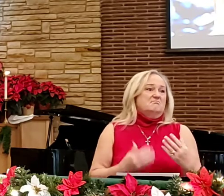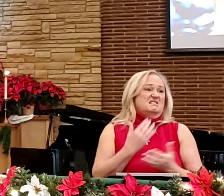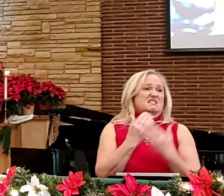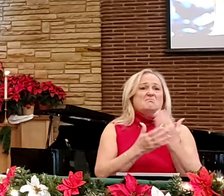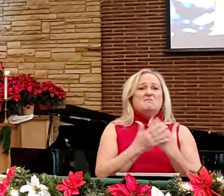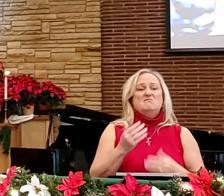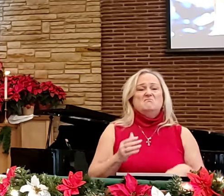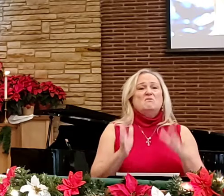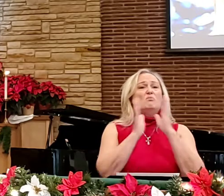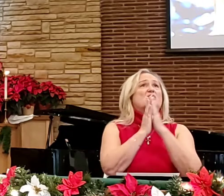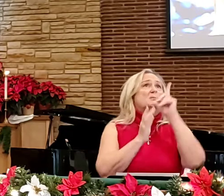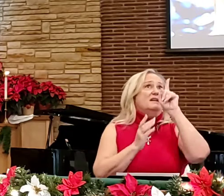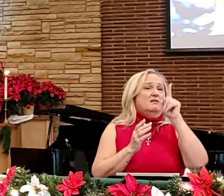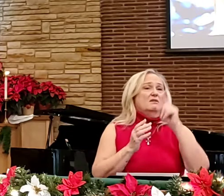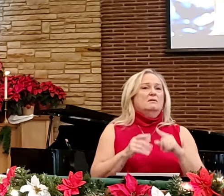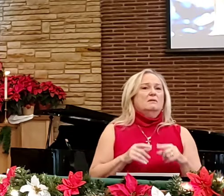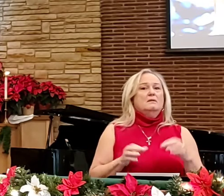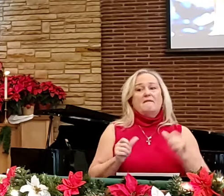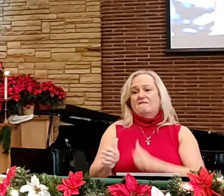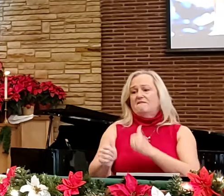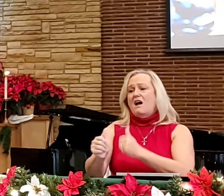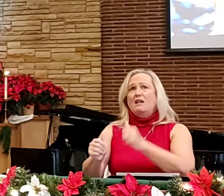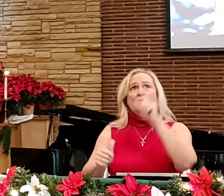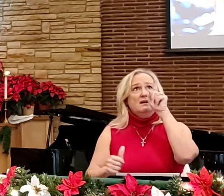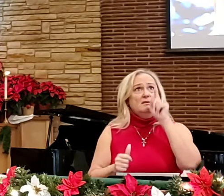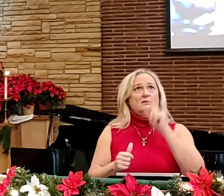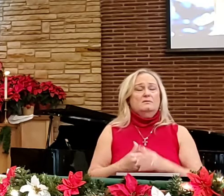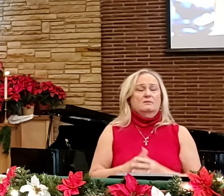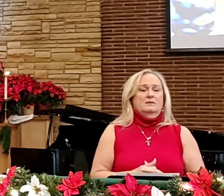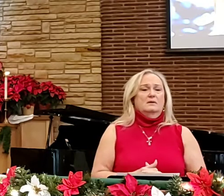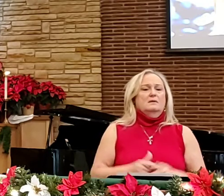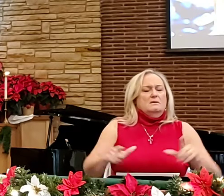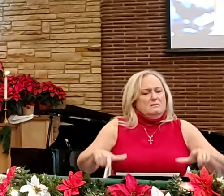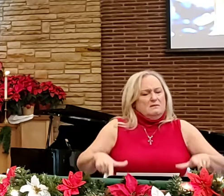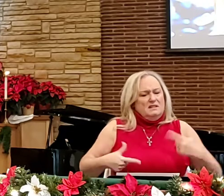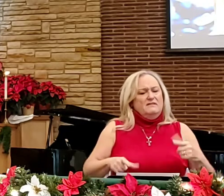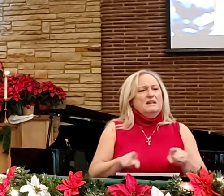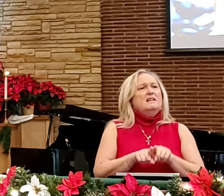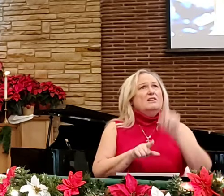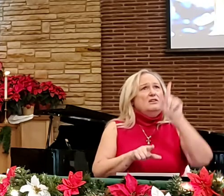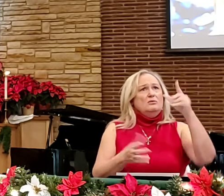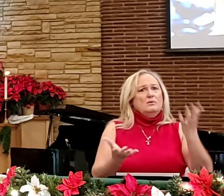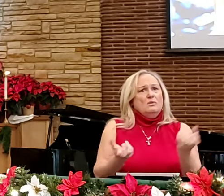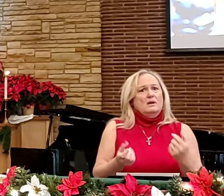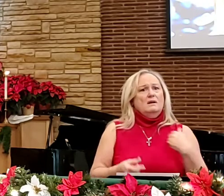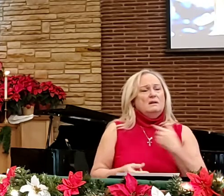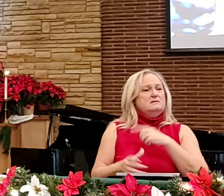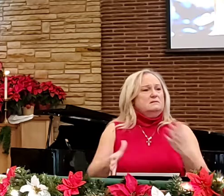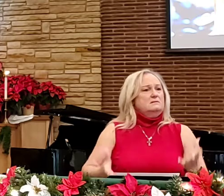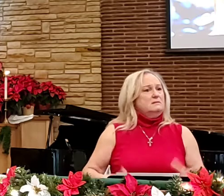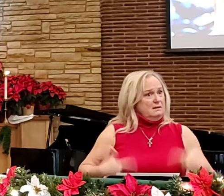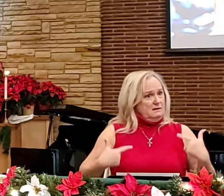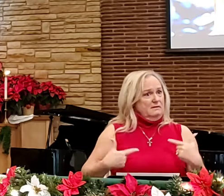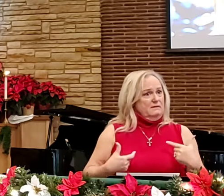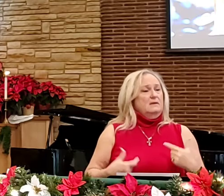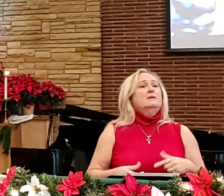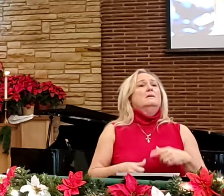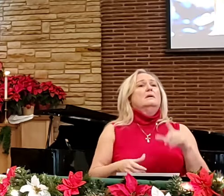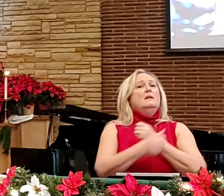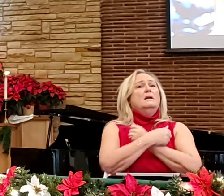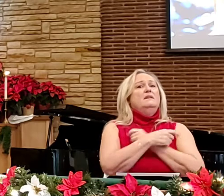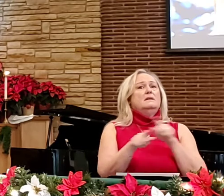you to following you, to living as you would have us live, to loving as you